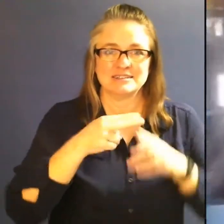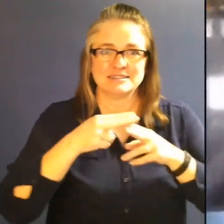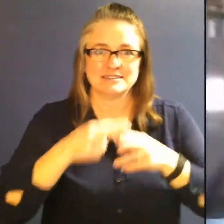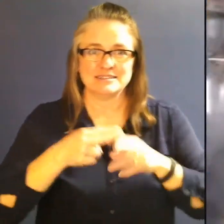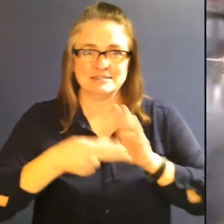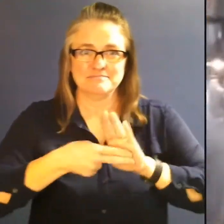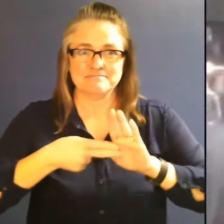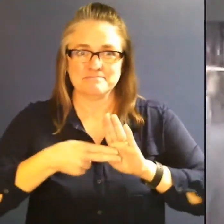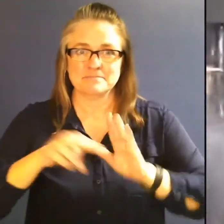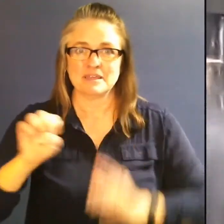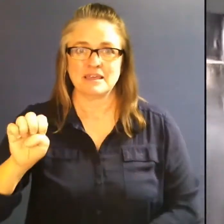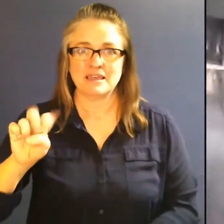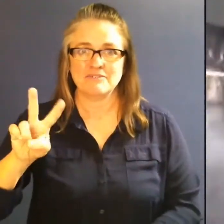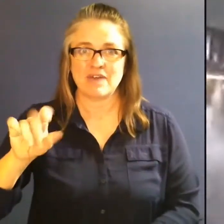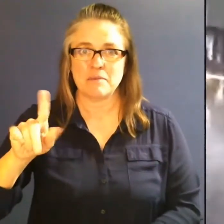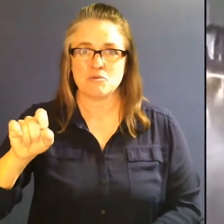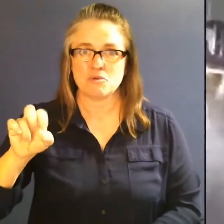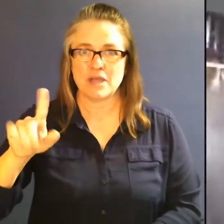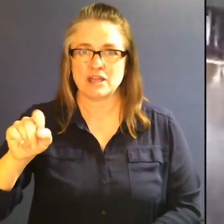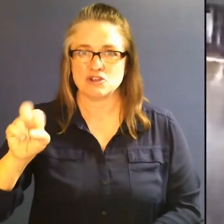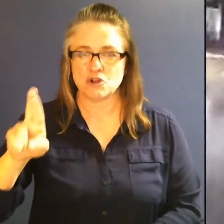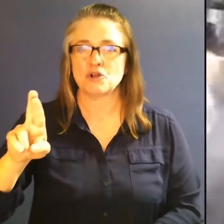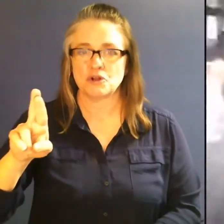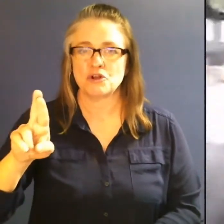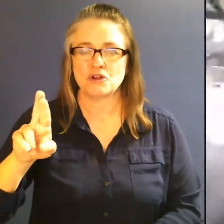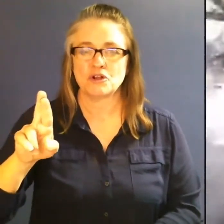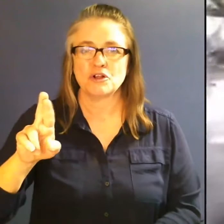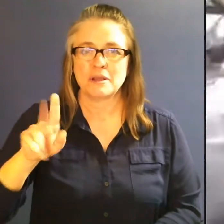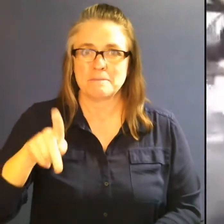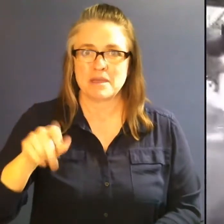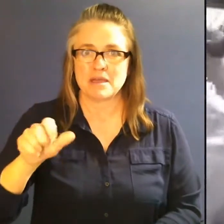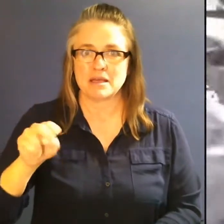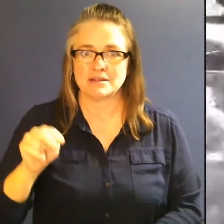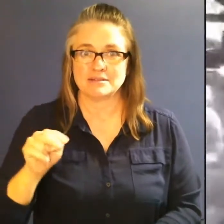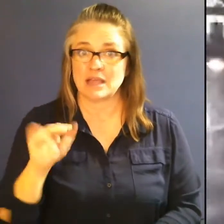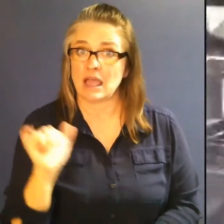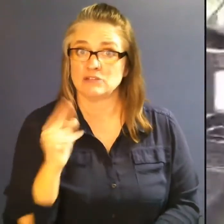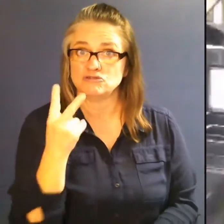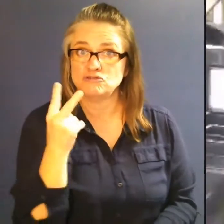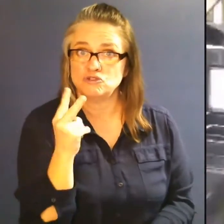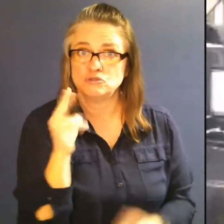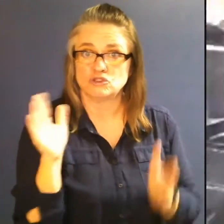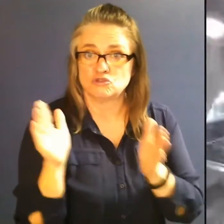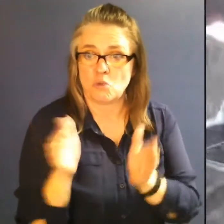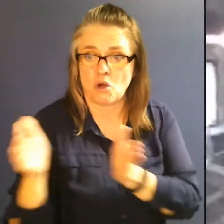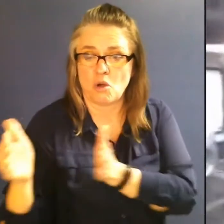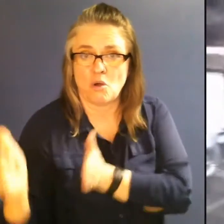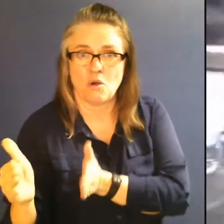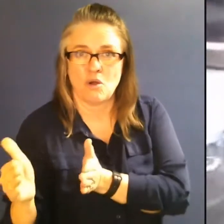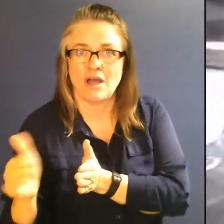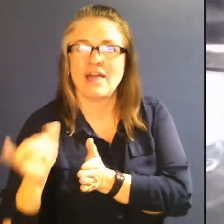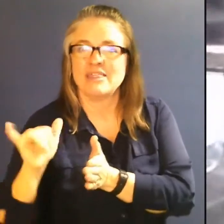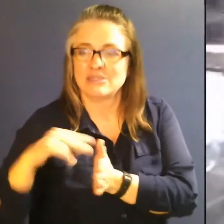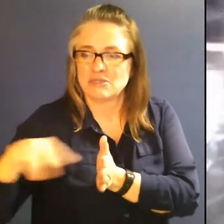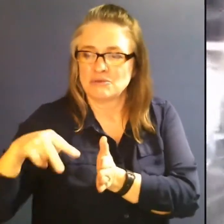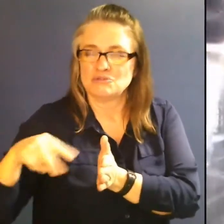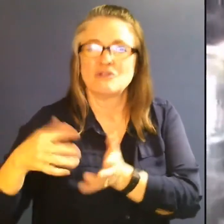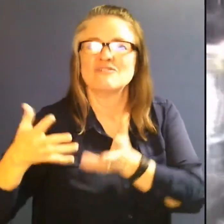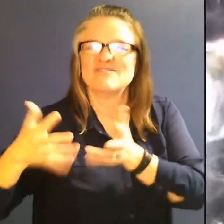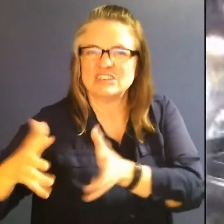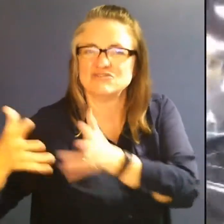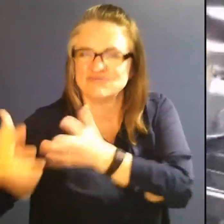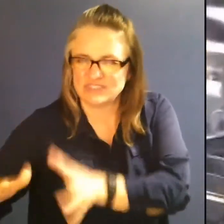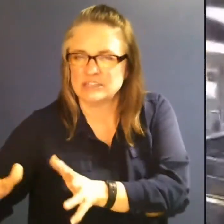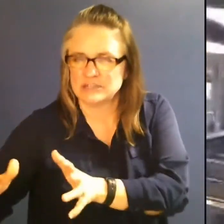have is we have two smaller pans back here, and we call those finishing pans, kind of where you finish it